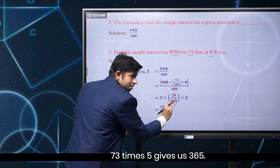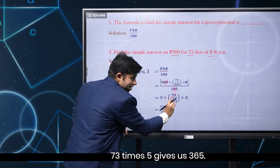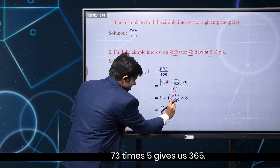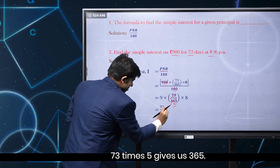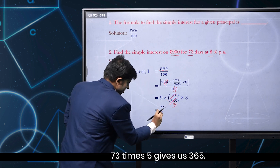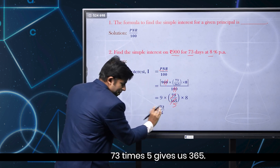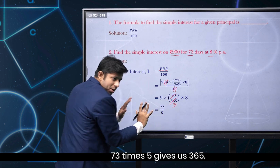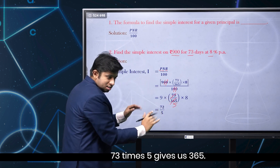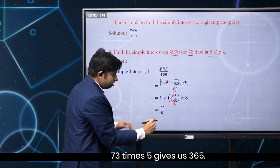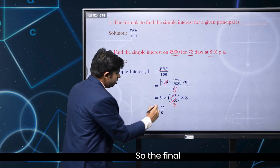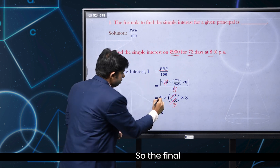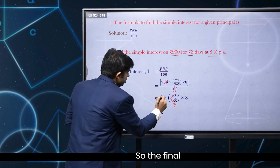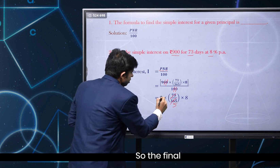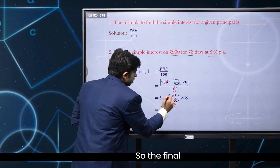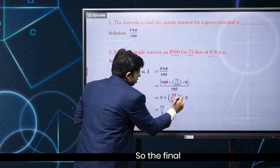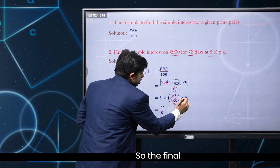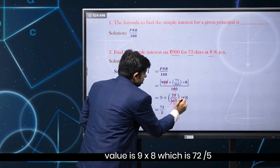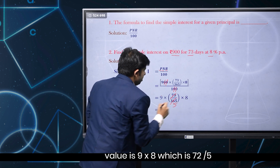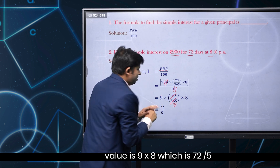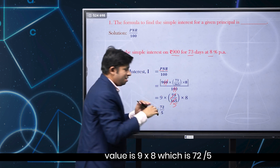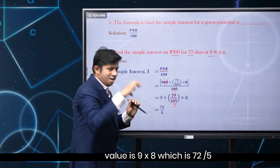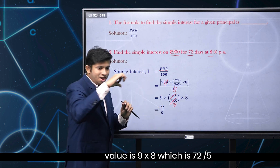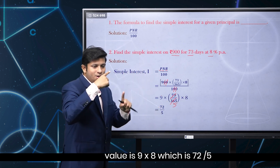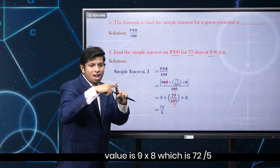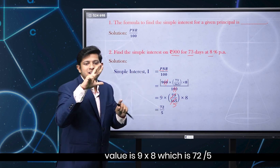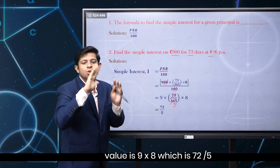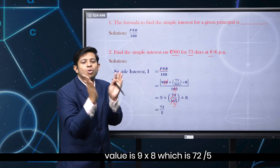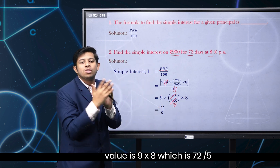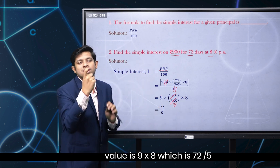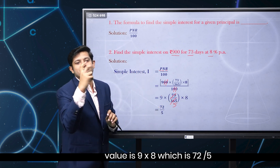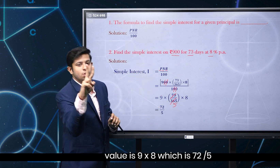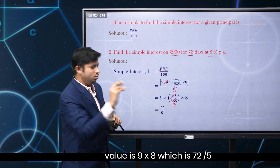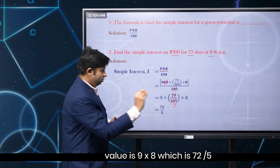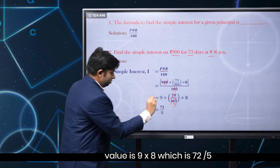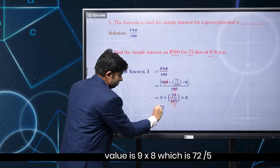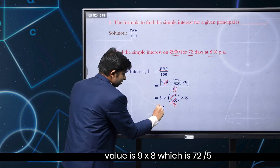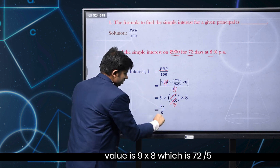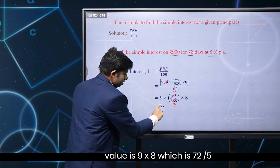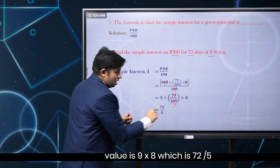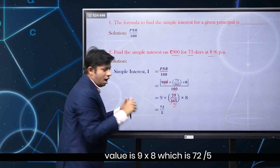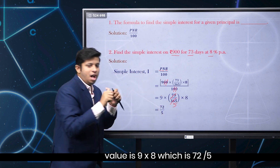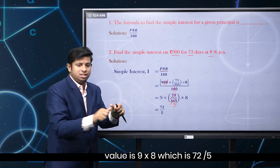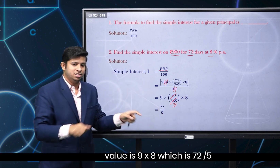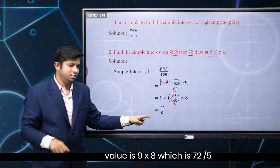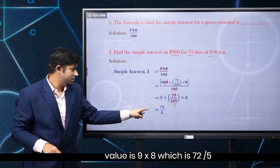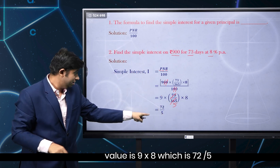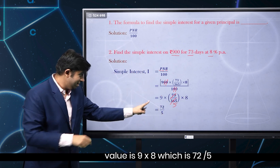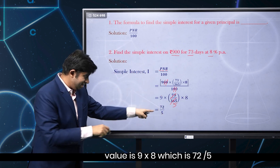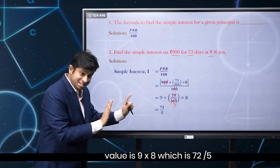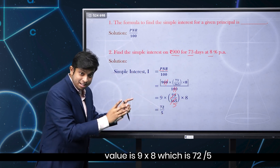365. So the final value is 9 into 8, which is 72 by 5.